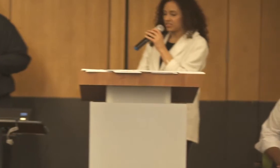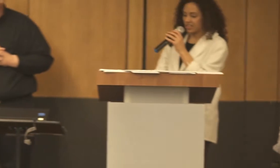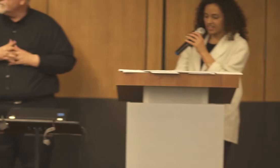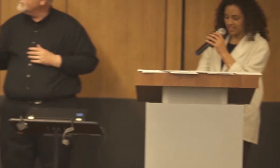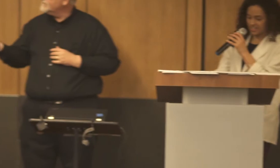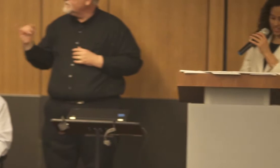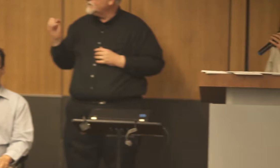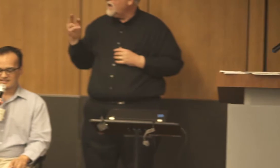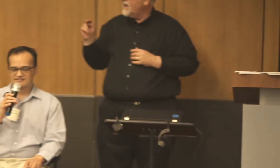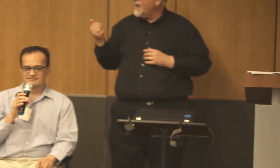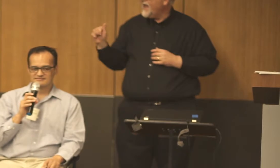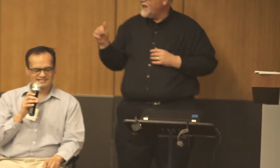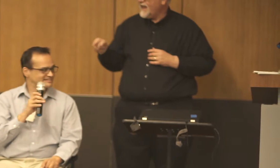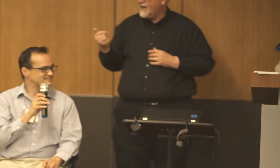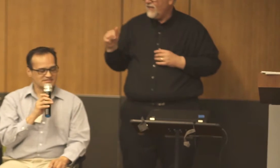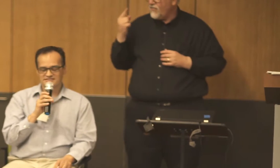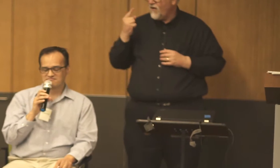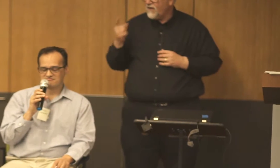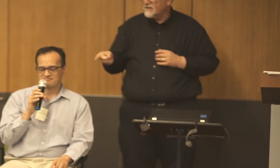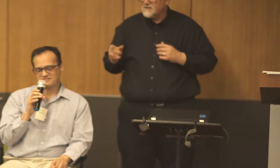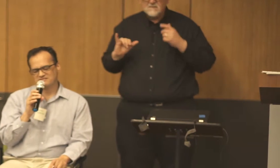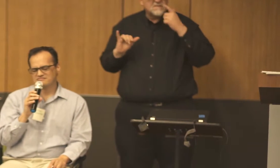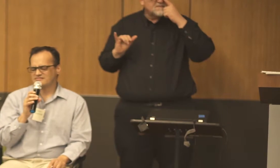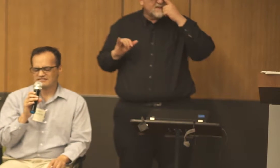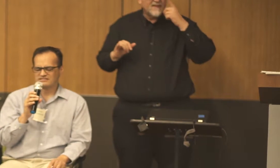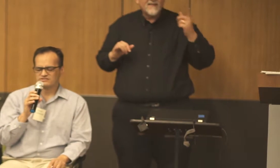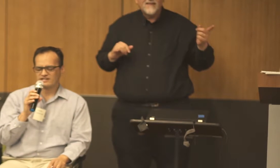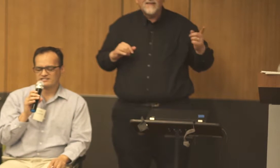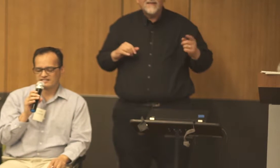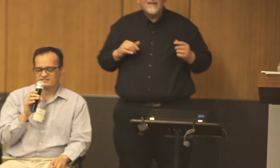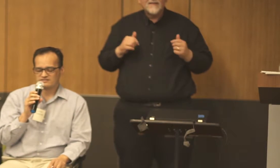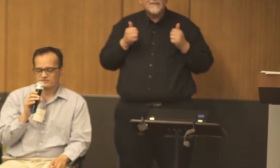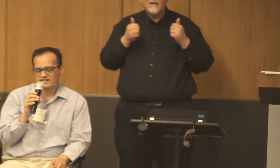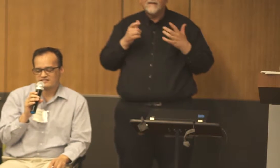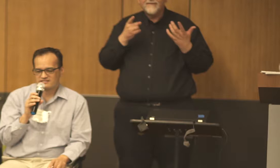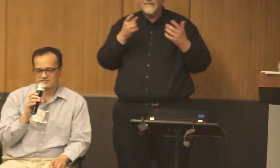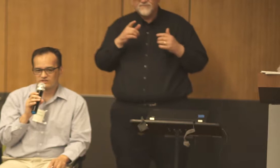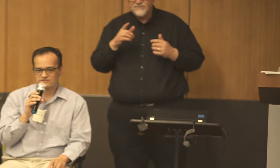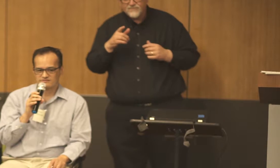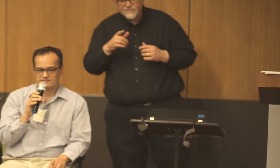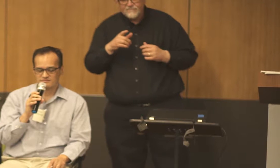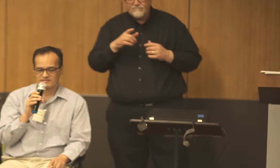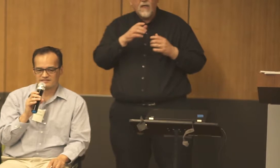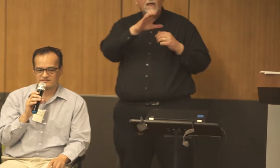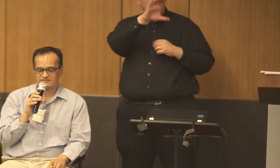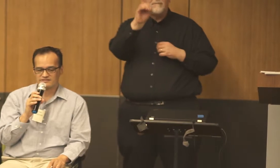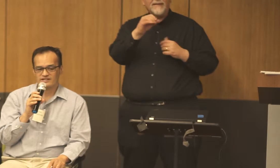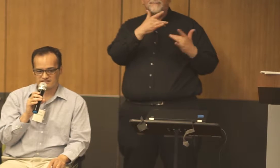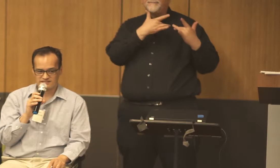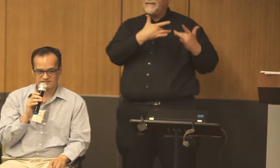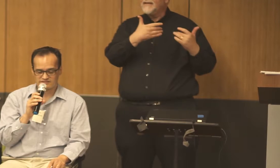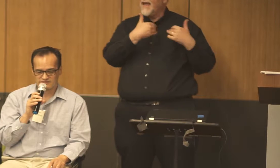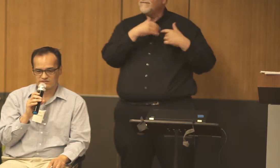What about you, John? Any thoughts on? Yeah, I think it's like just you're trying to change. We're trying to change the culture of this company, or